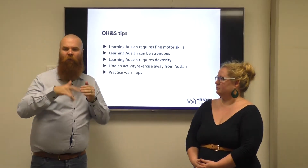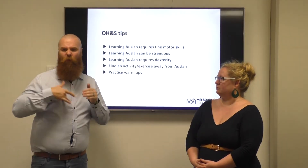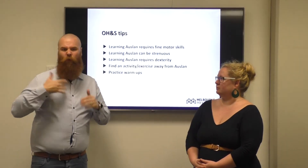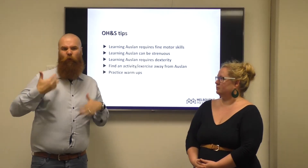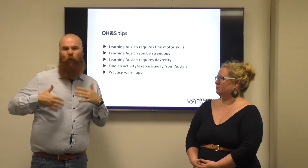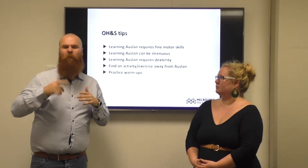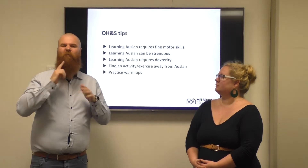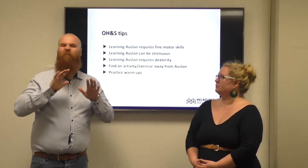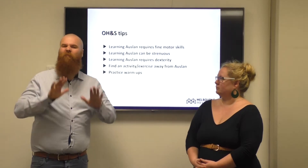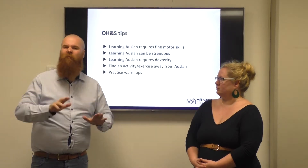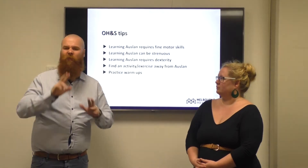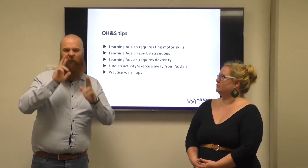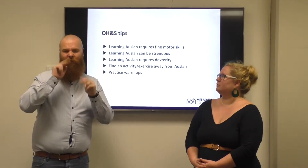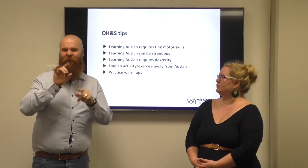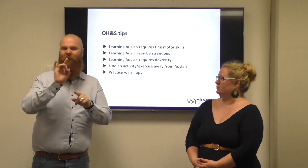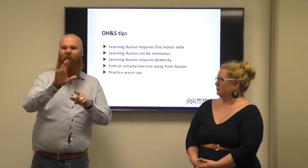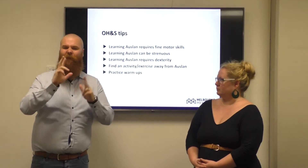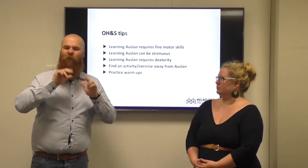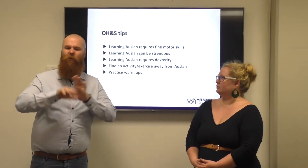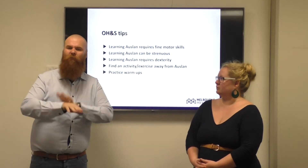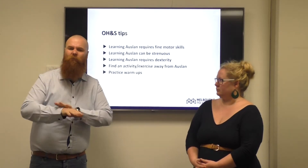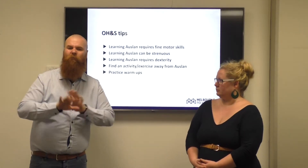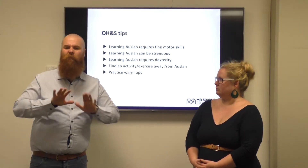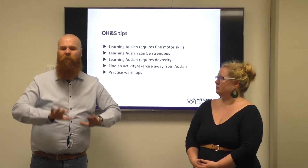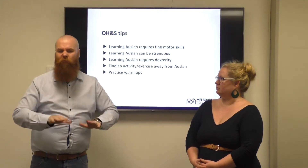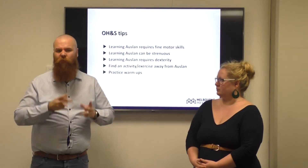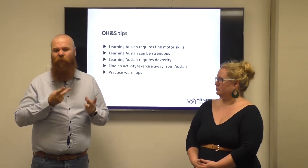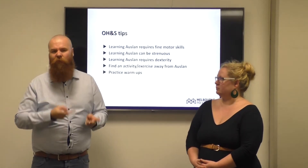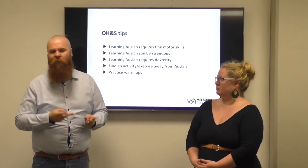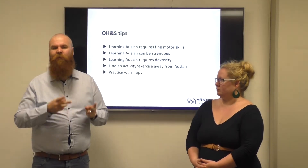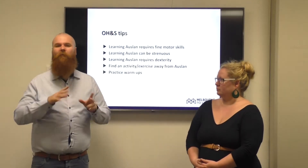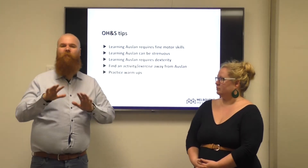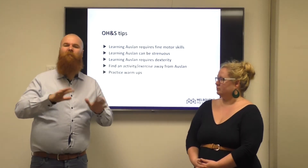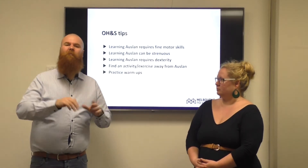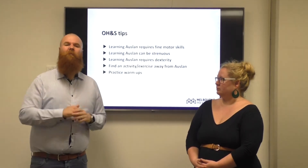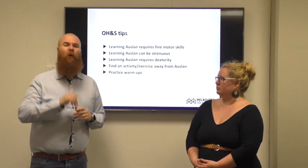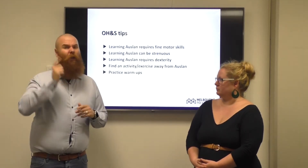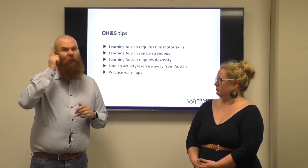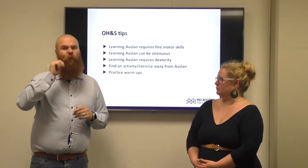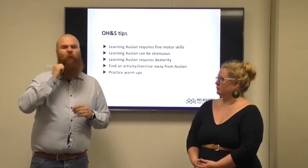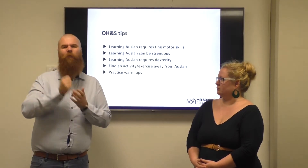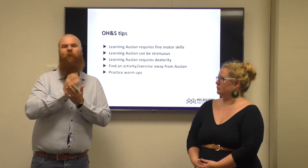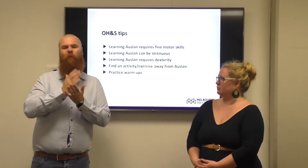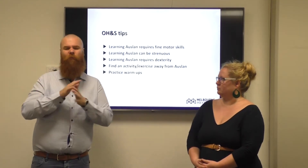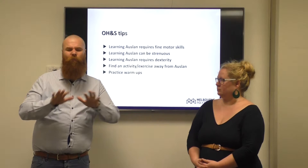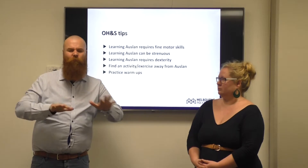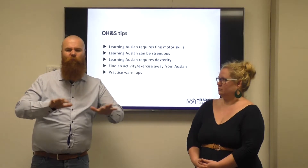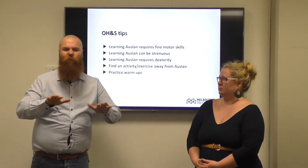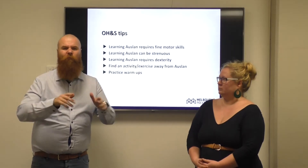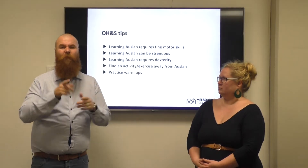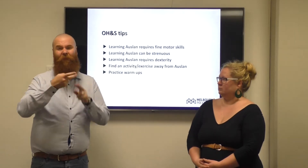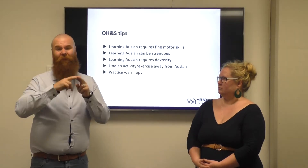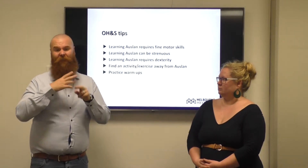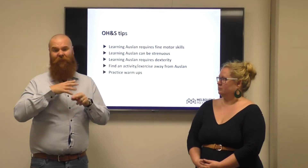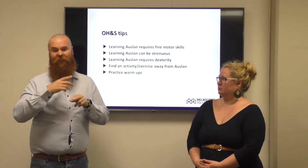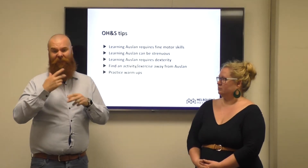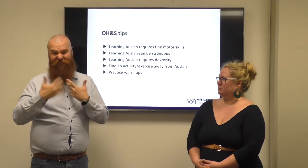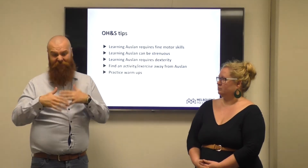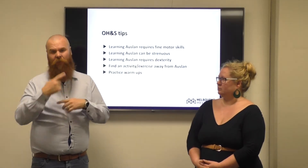If you need to sign for a prolonged period of time and you feel yourself getting a little bit sore, then do make sure you rest. And your teacher